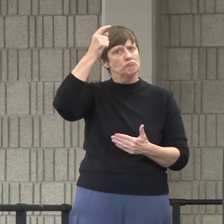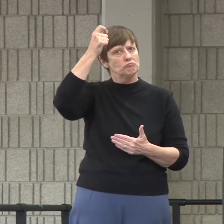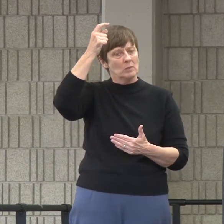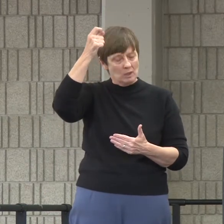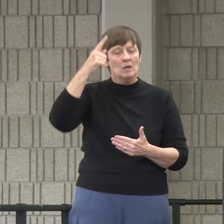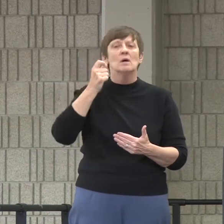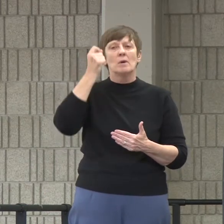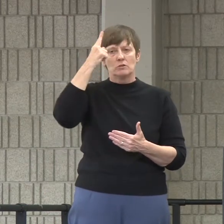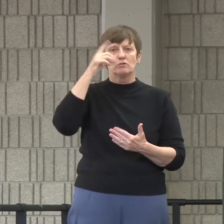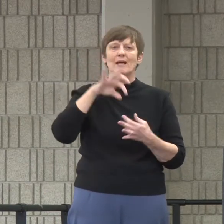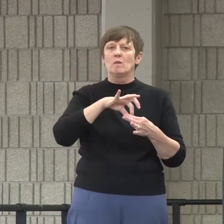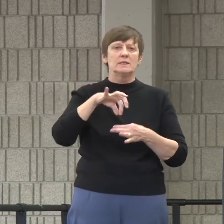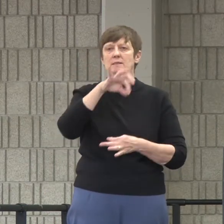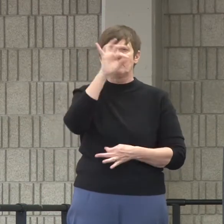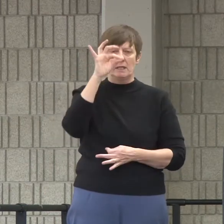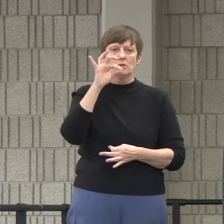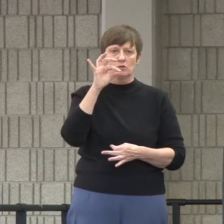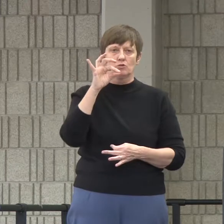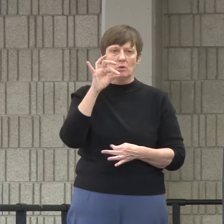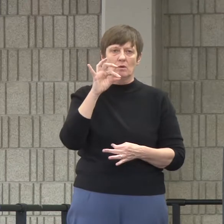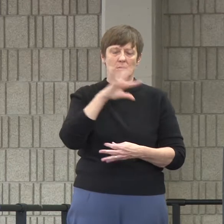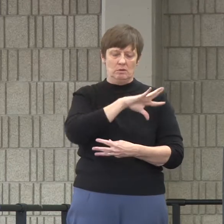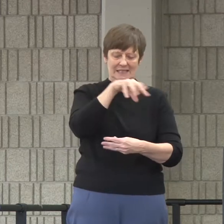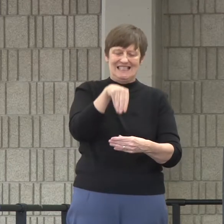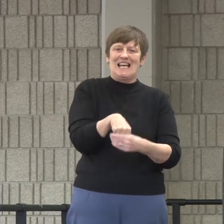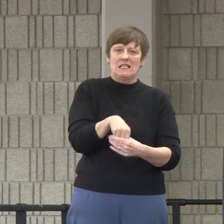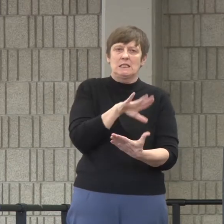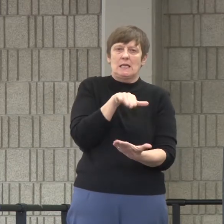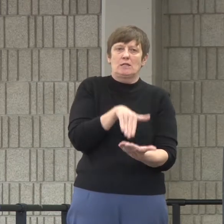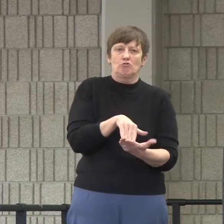the spiritual core of the civil rights struggle.